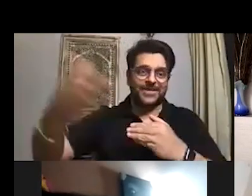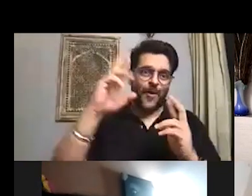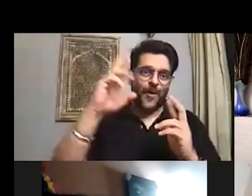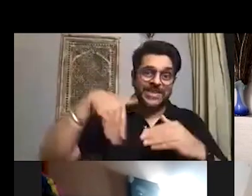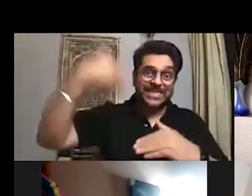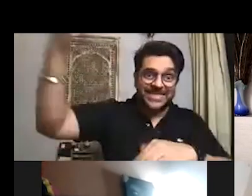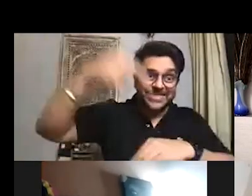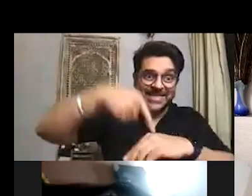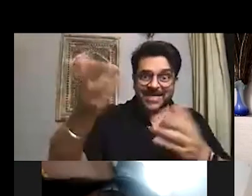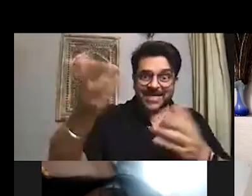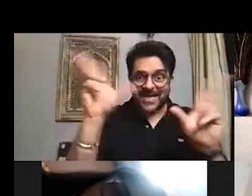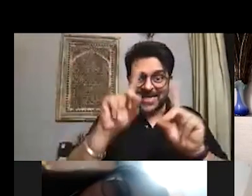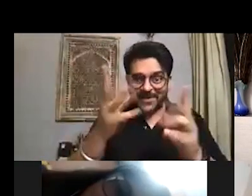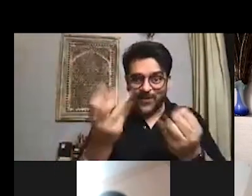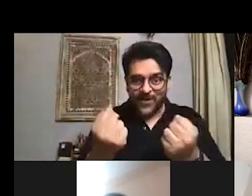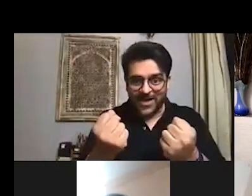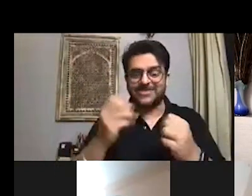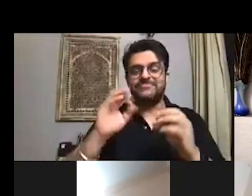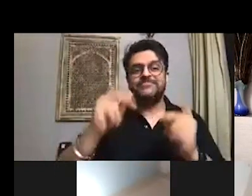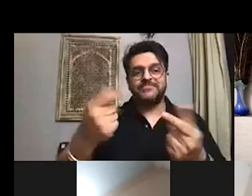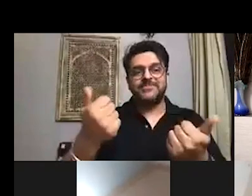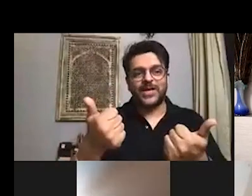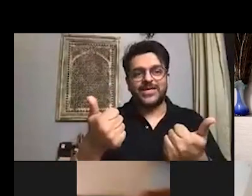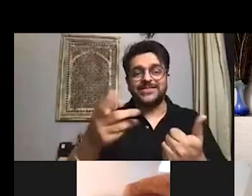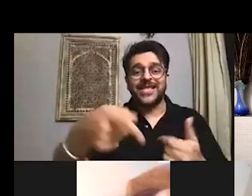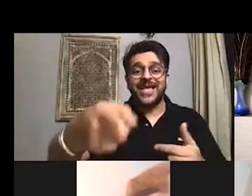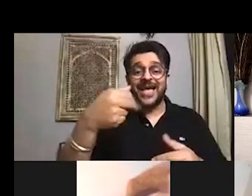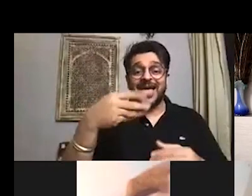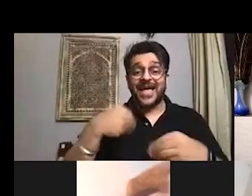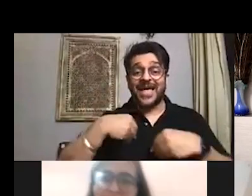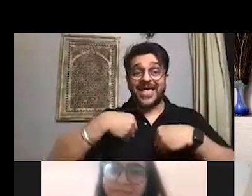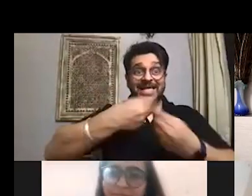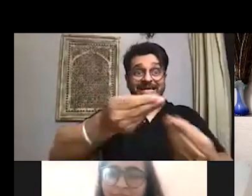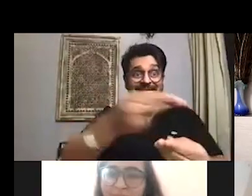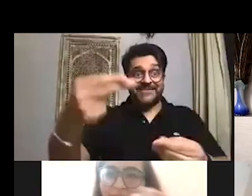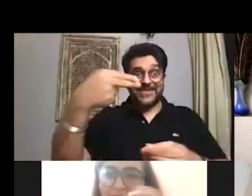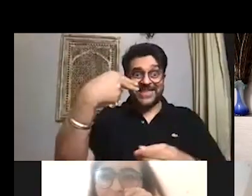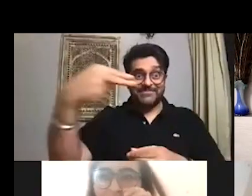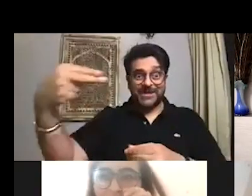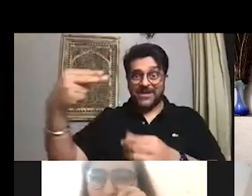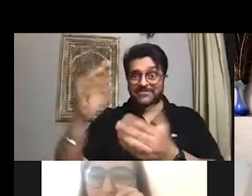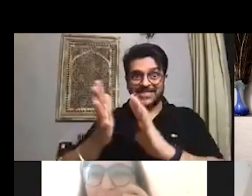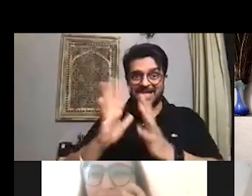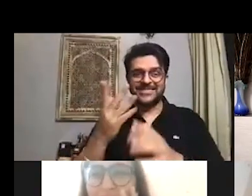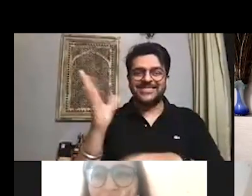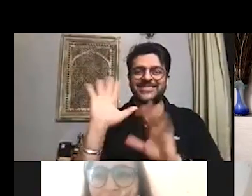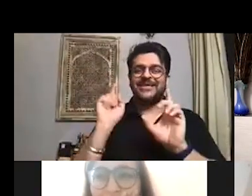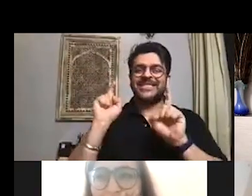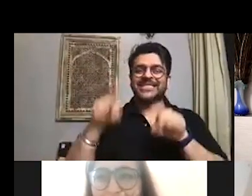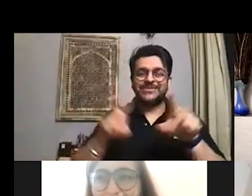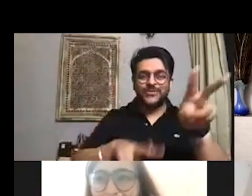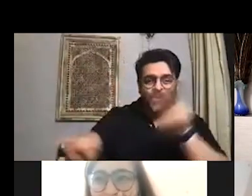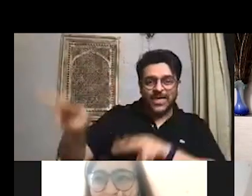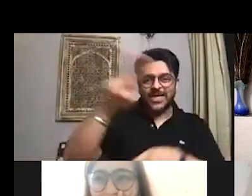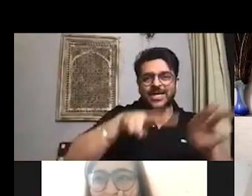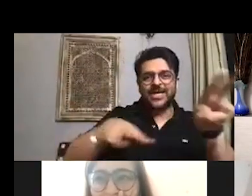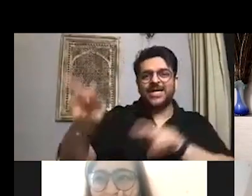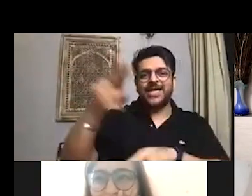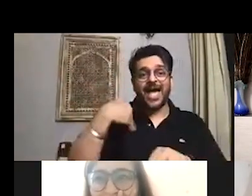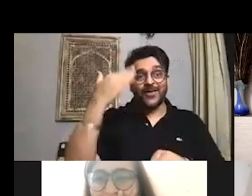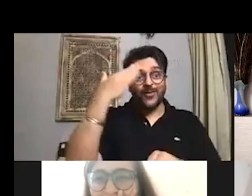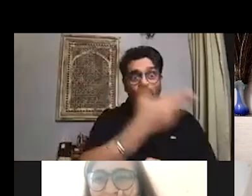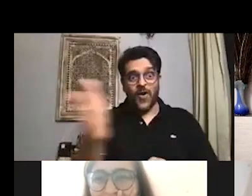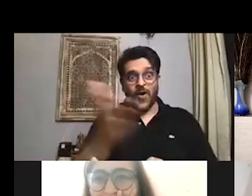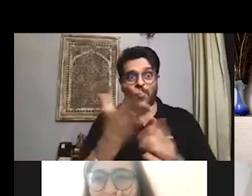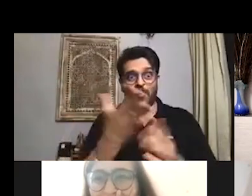Also, a lot of, you know, maybe we can have another session later to, oh, can we give you sign names? No,